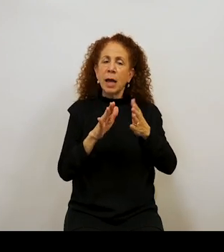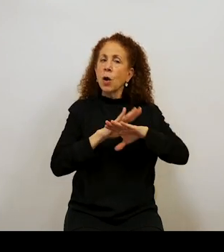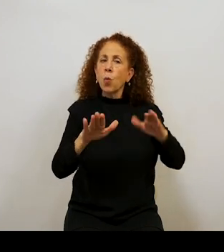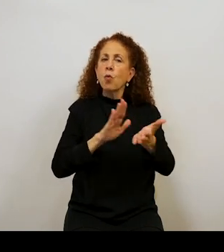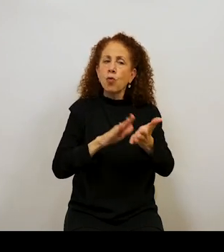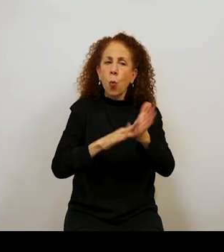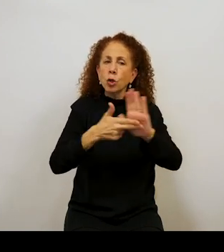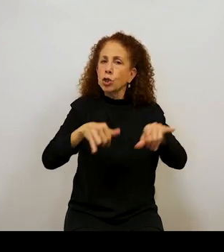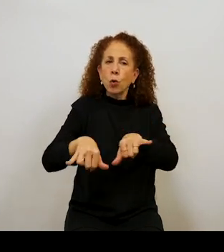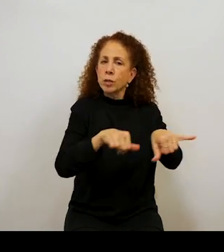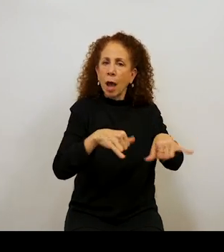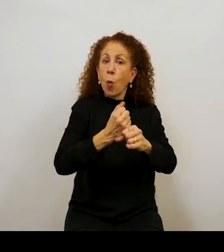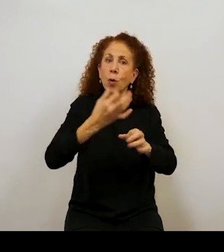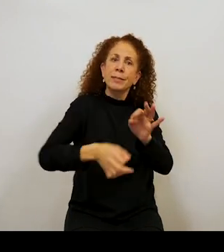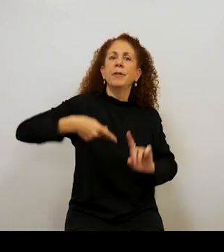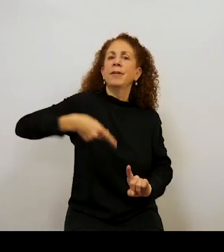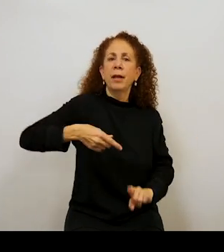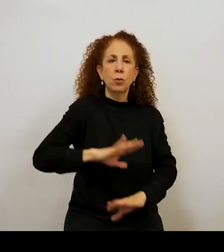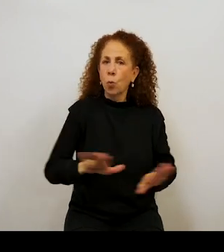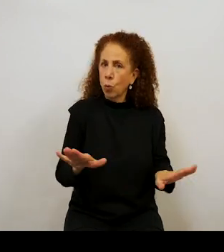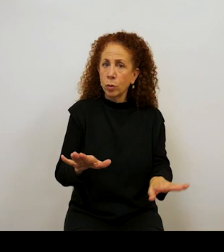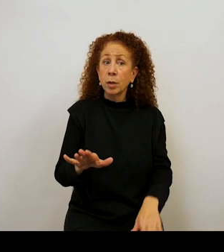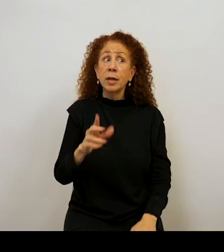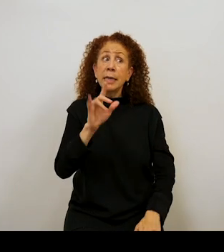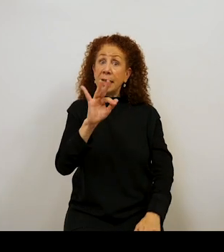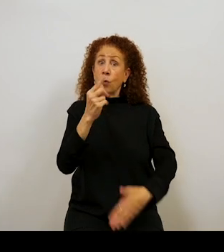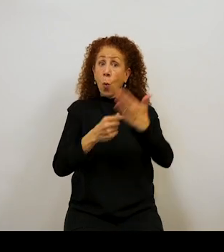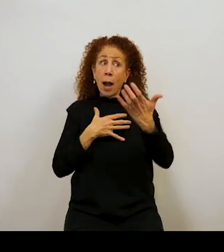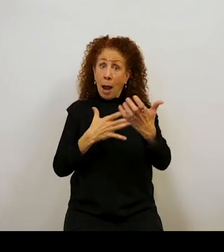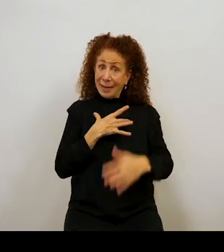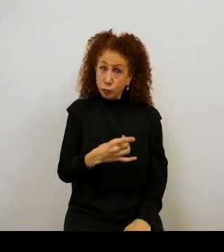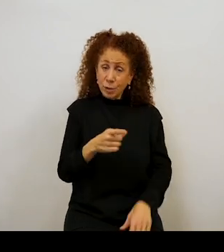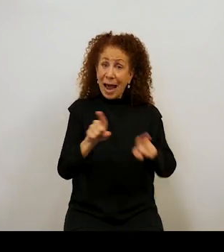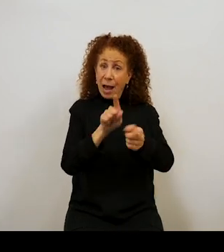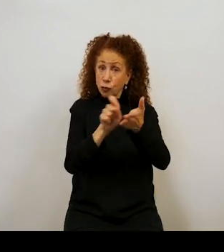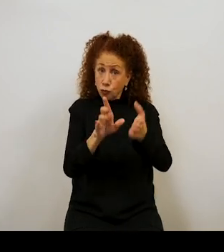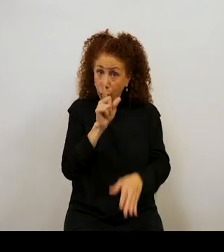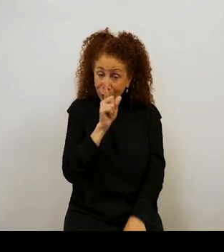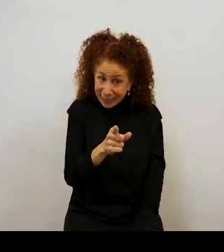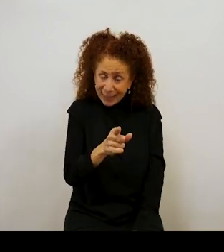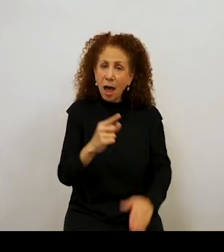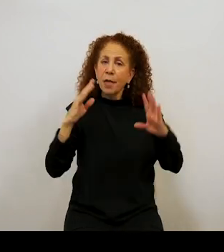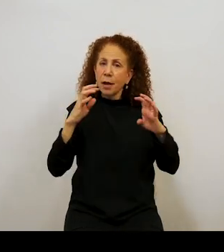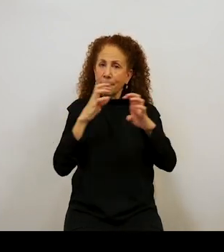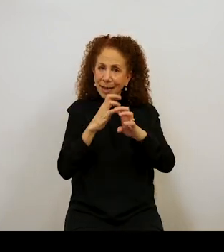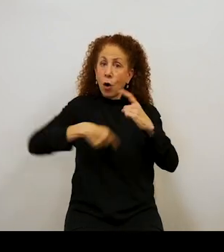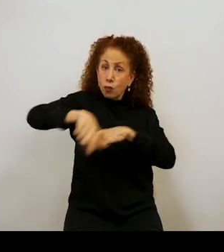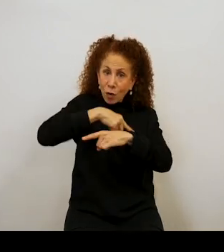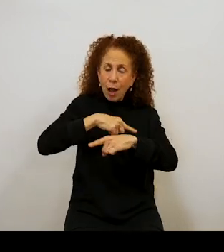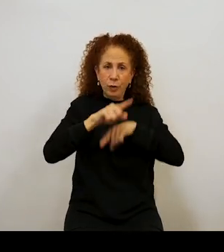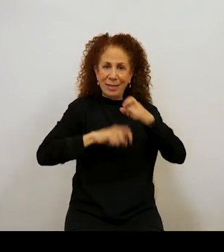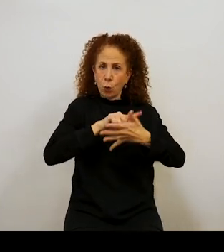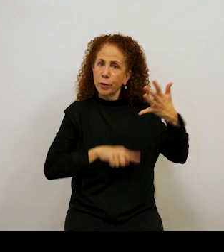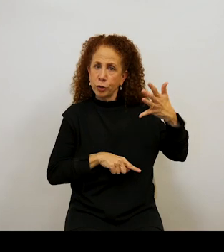and simplification. If what I'm interested in as a writer is the complexities around these